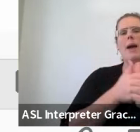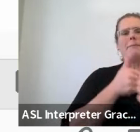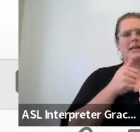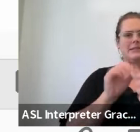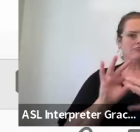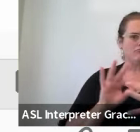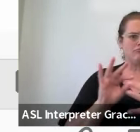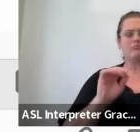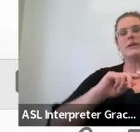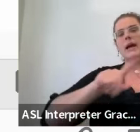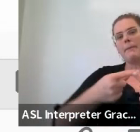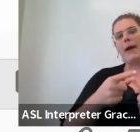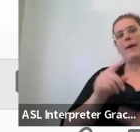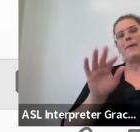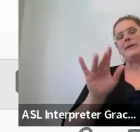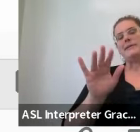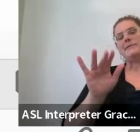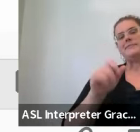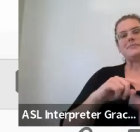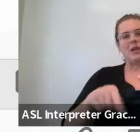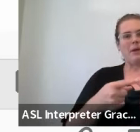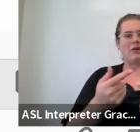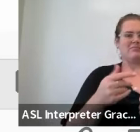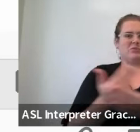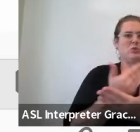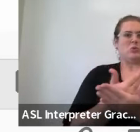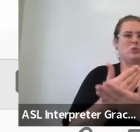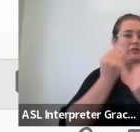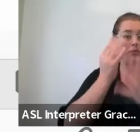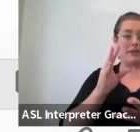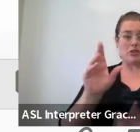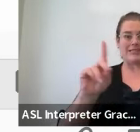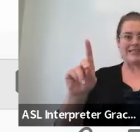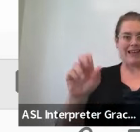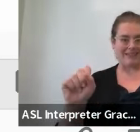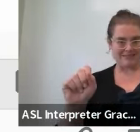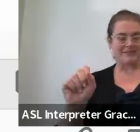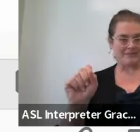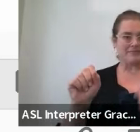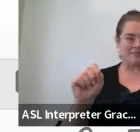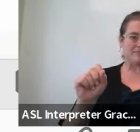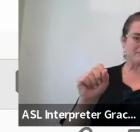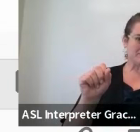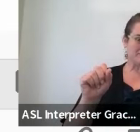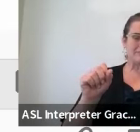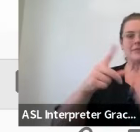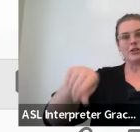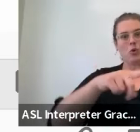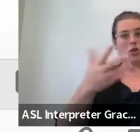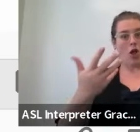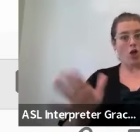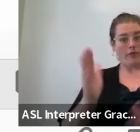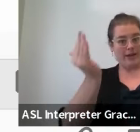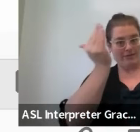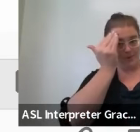regarding some news here at DDS. People are aware that